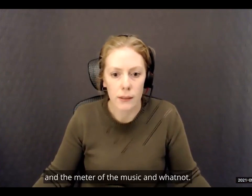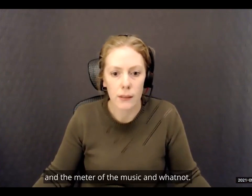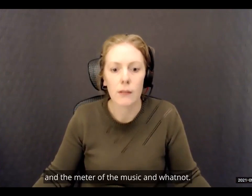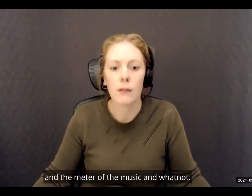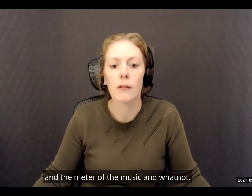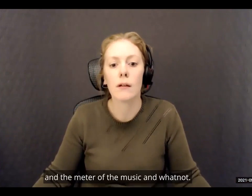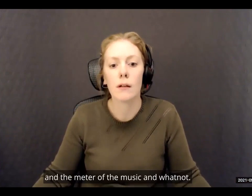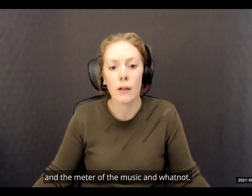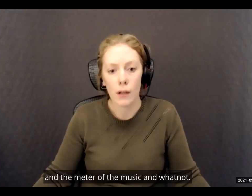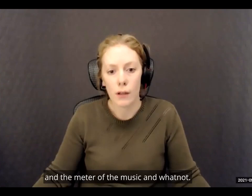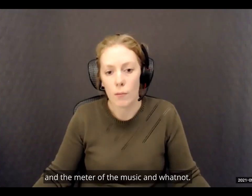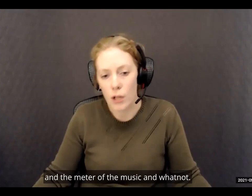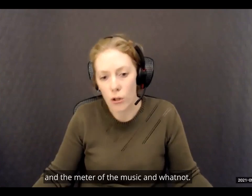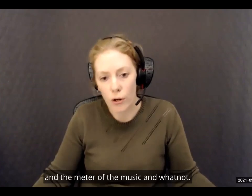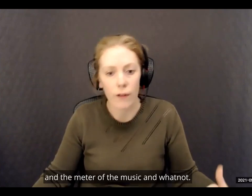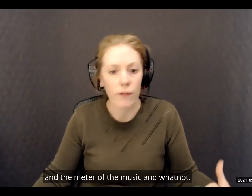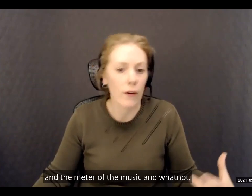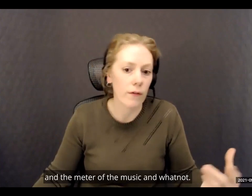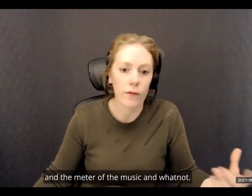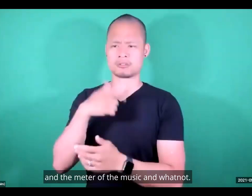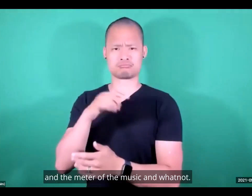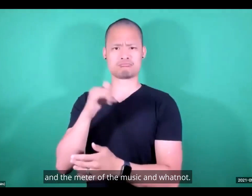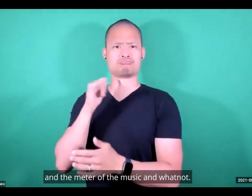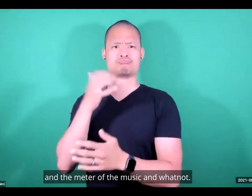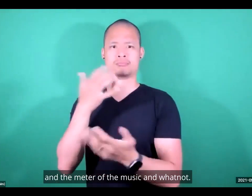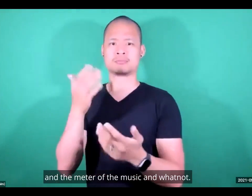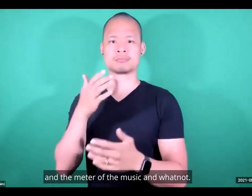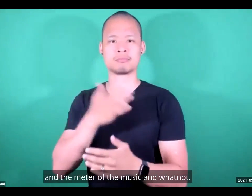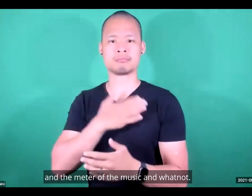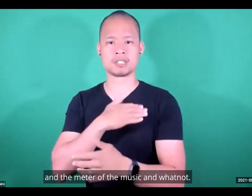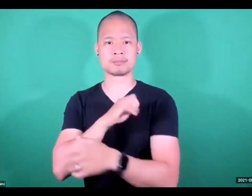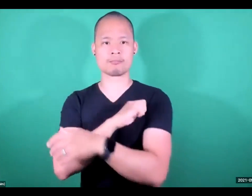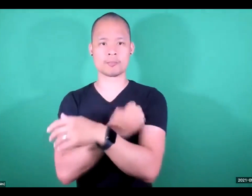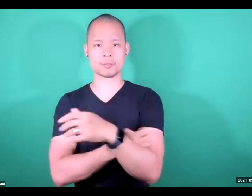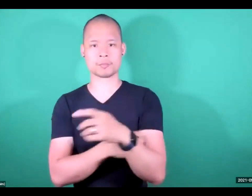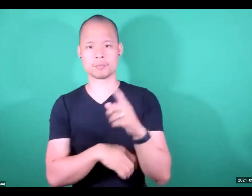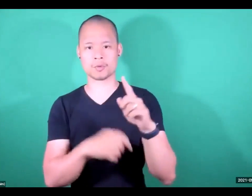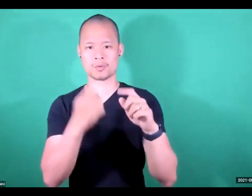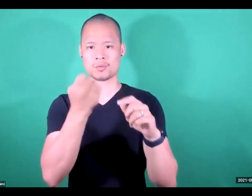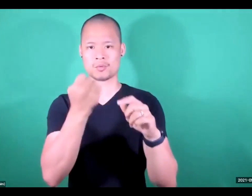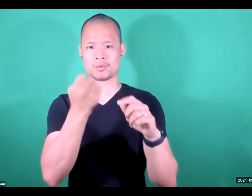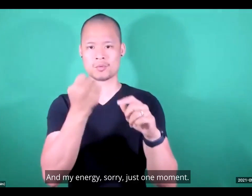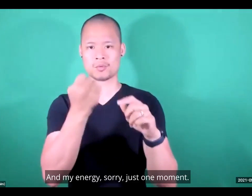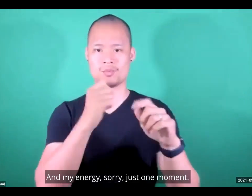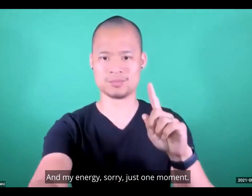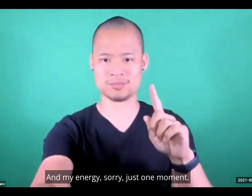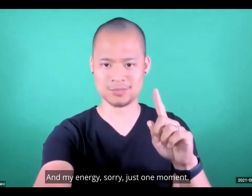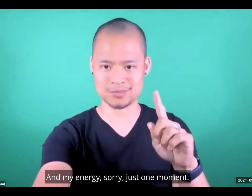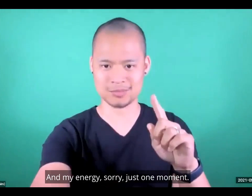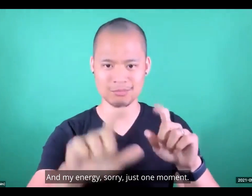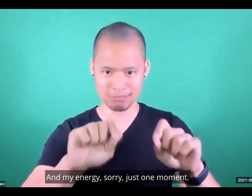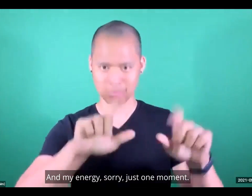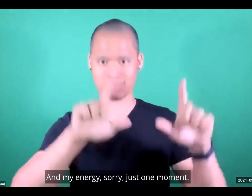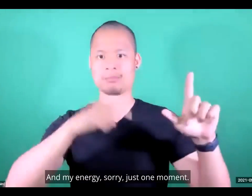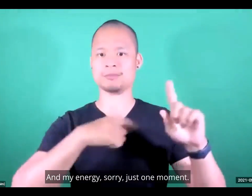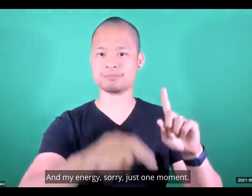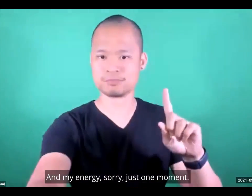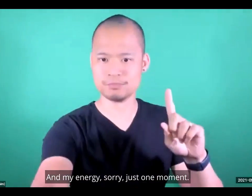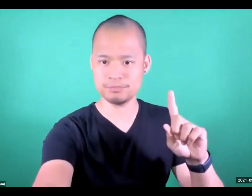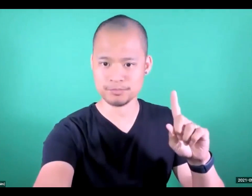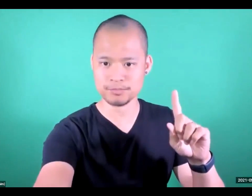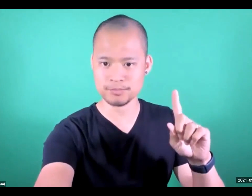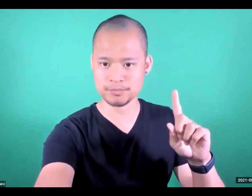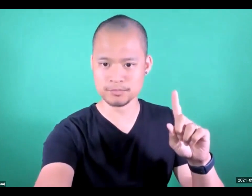and the meter of the music and whatnot. And my energy, sorry, just one